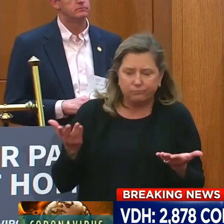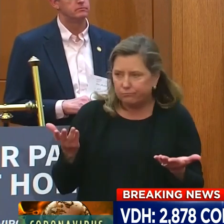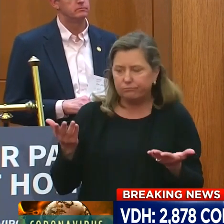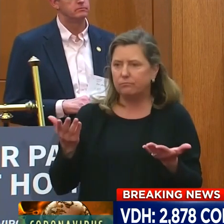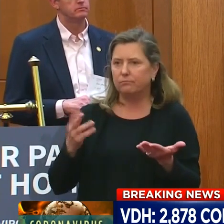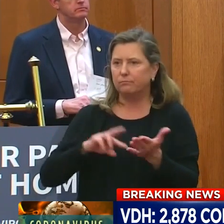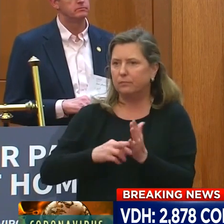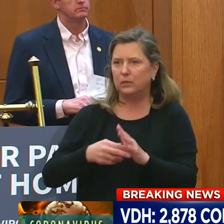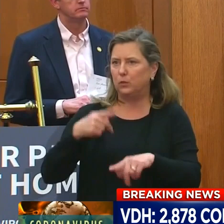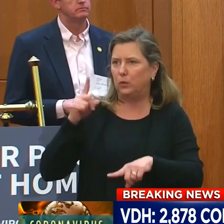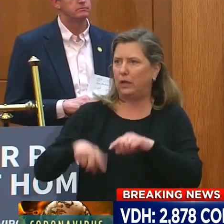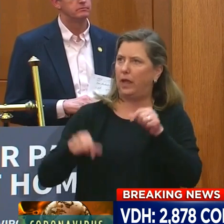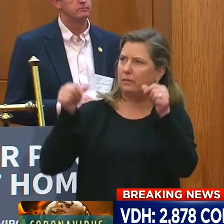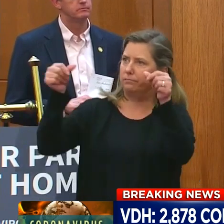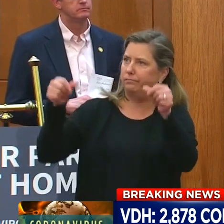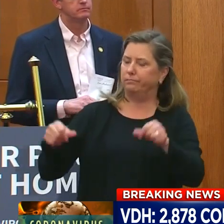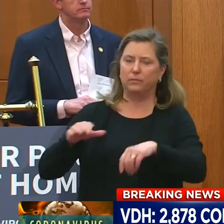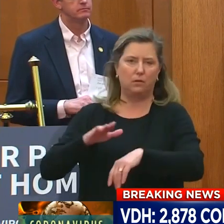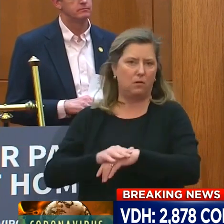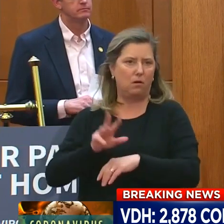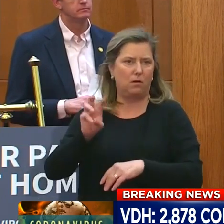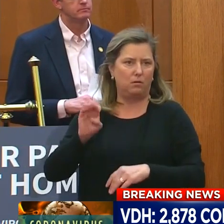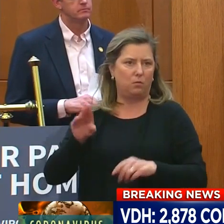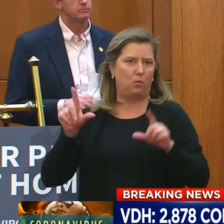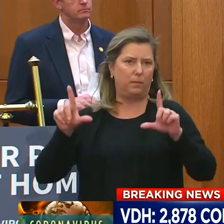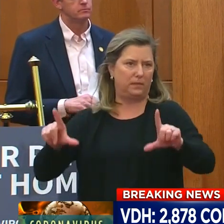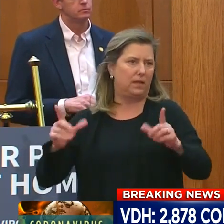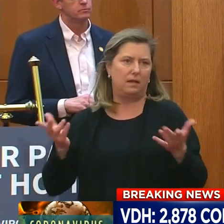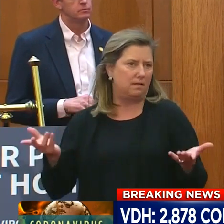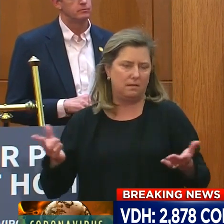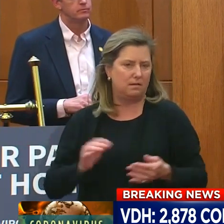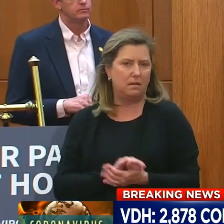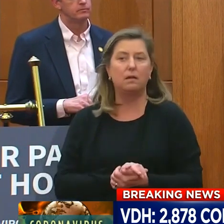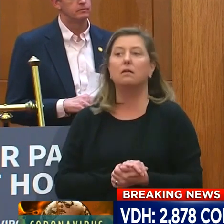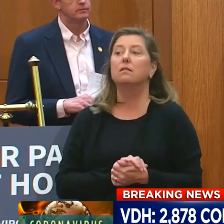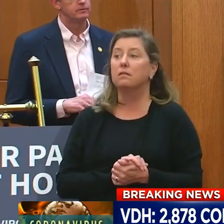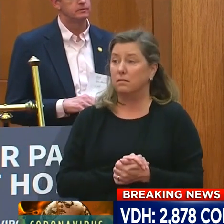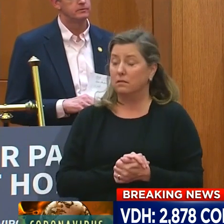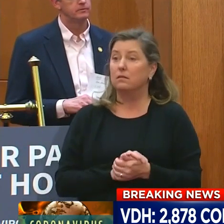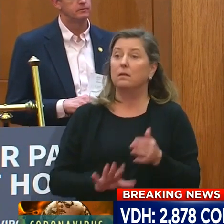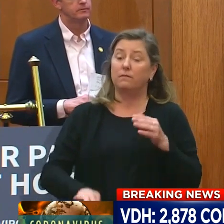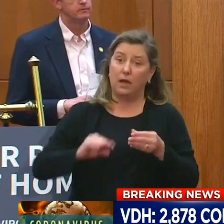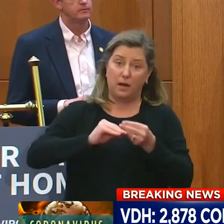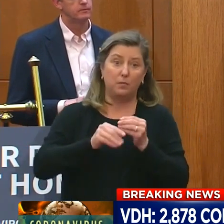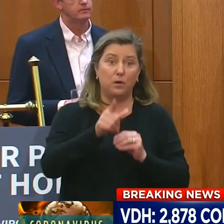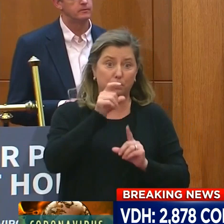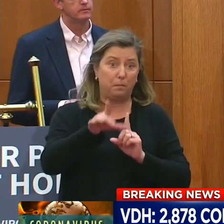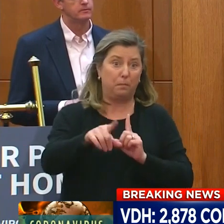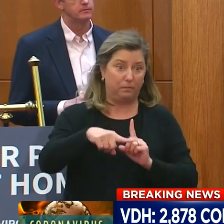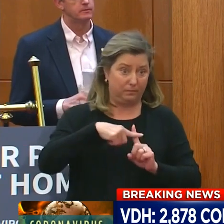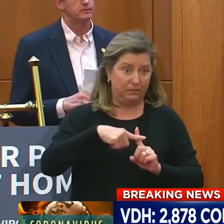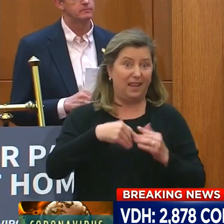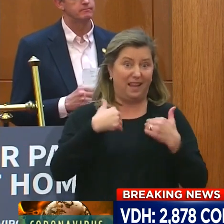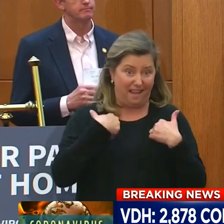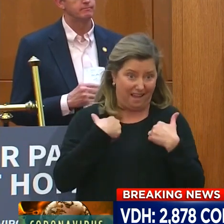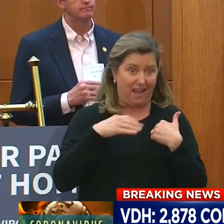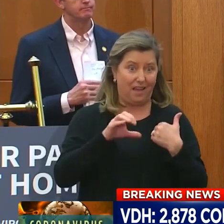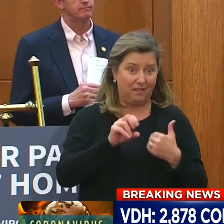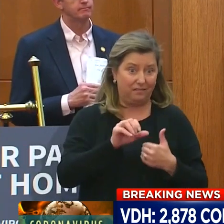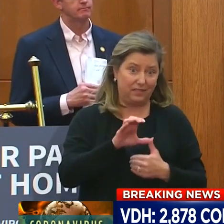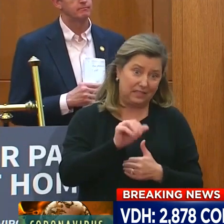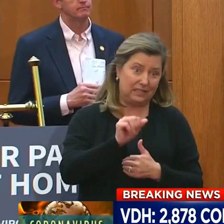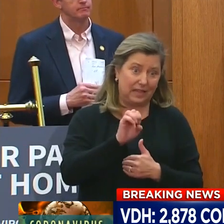to then be able to display it on the site. We get positive cases, and we know when those positive cases are